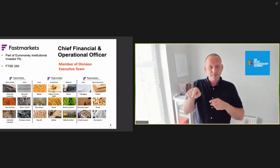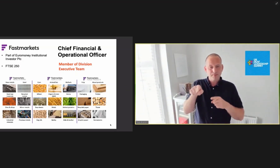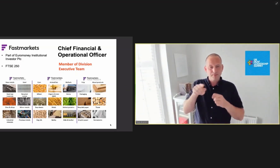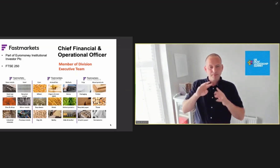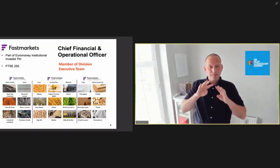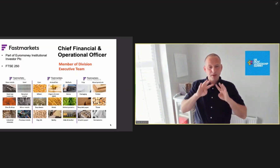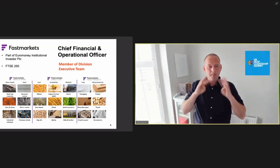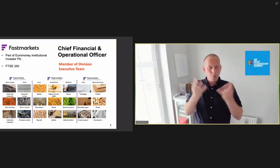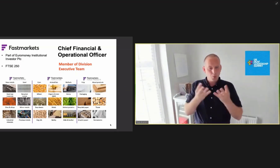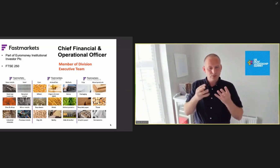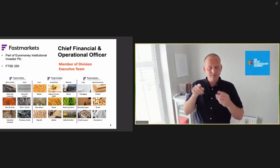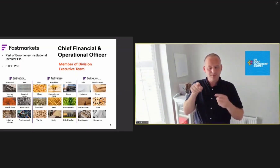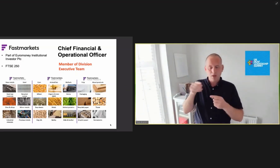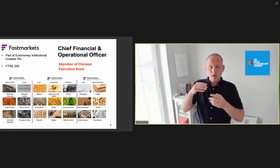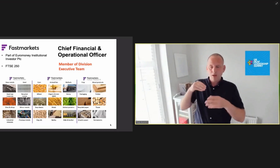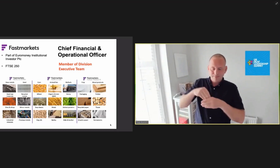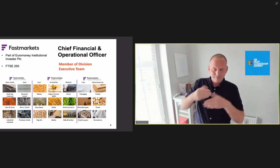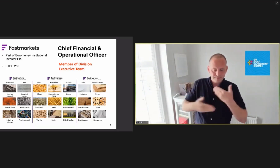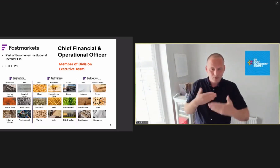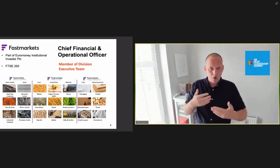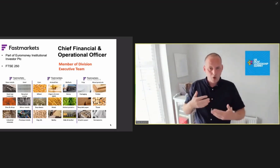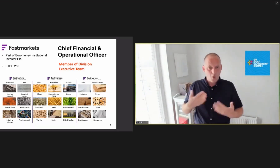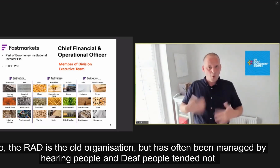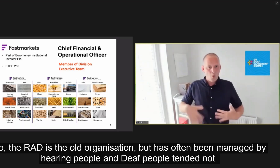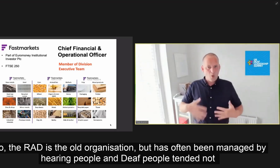So on the next slide, that shows